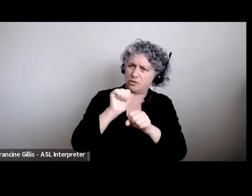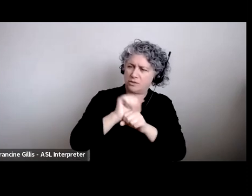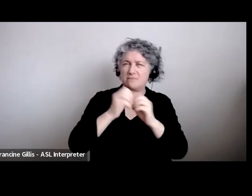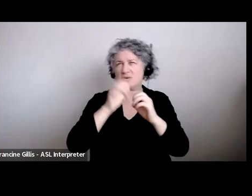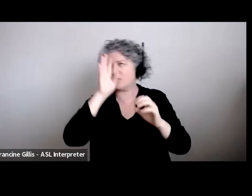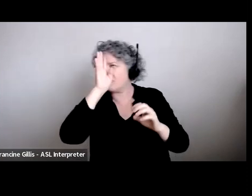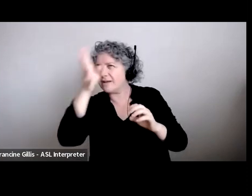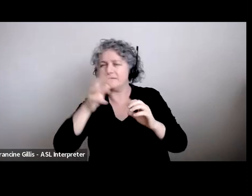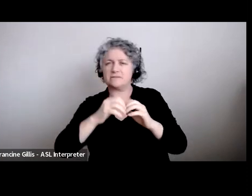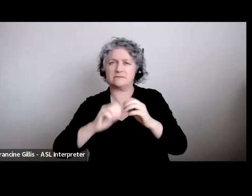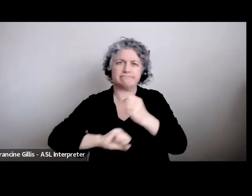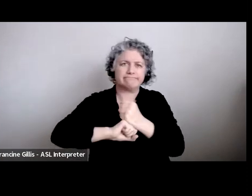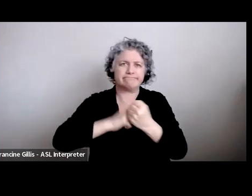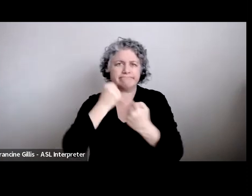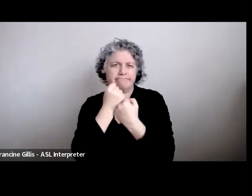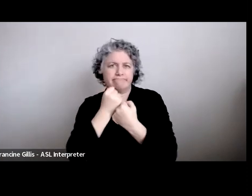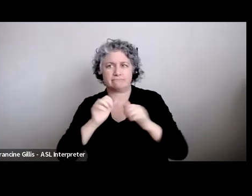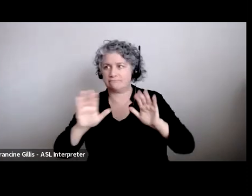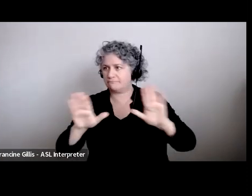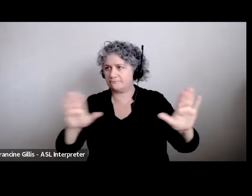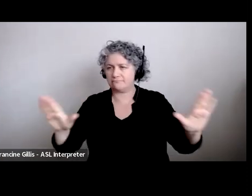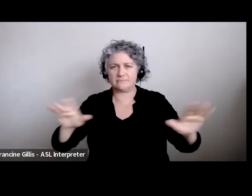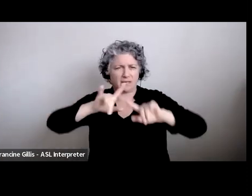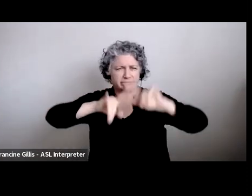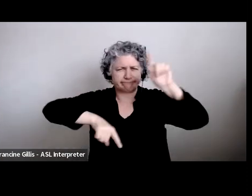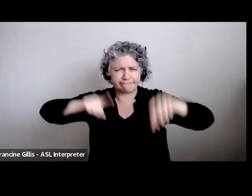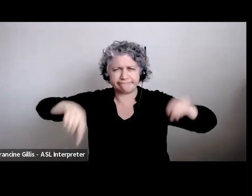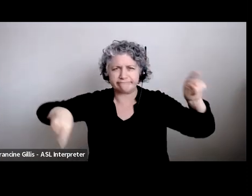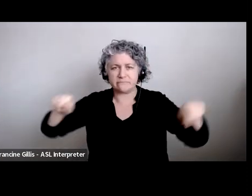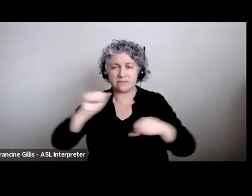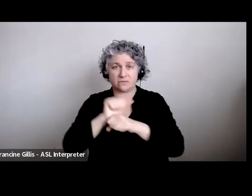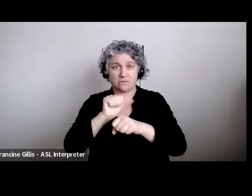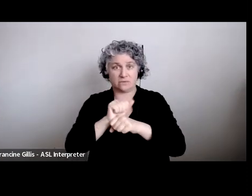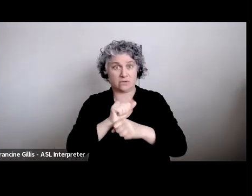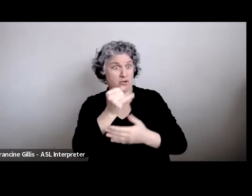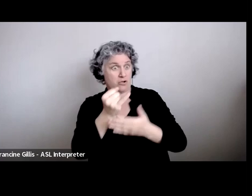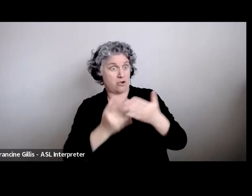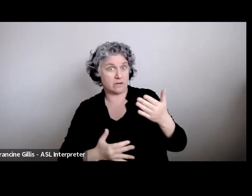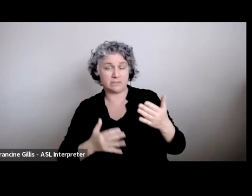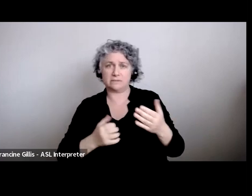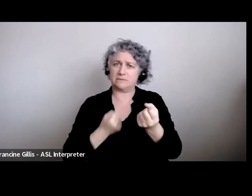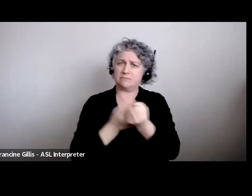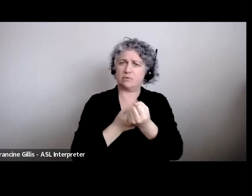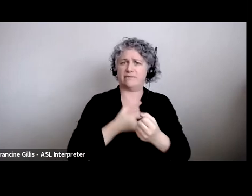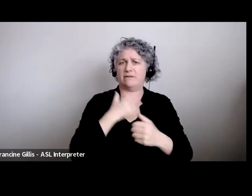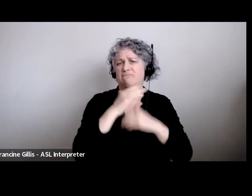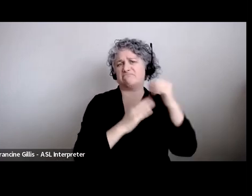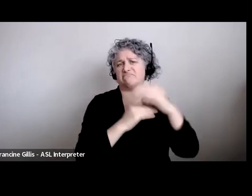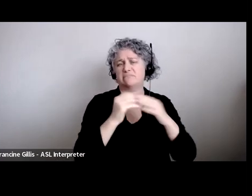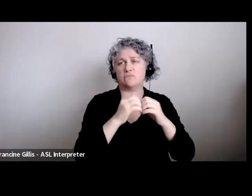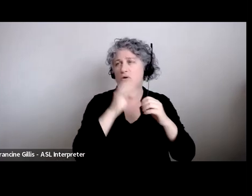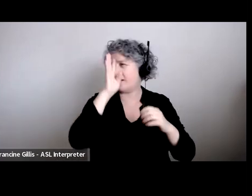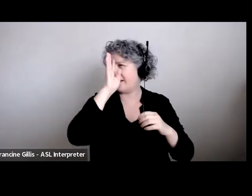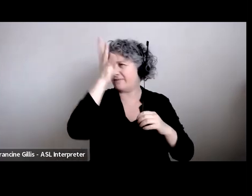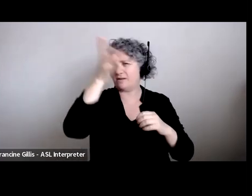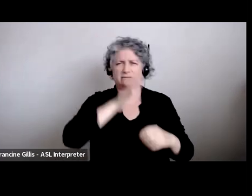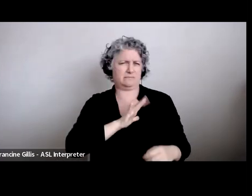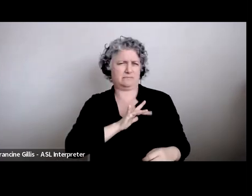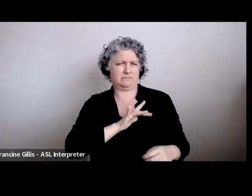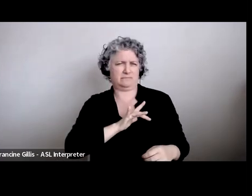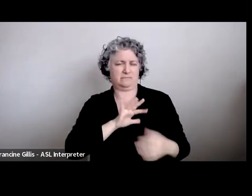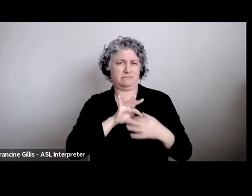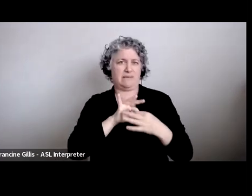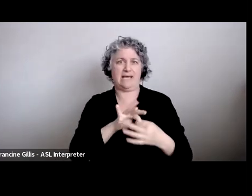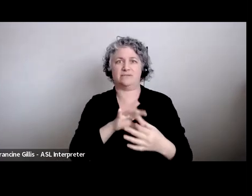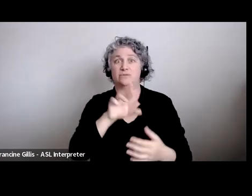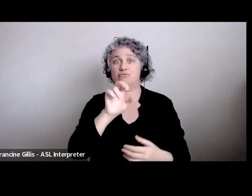to support the work that can support the artists better, and then therefore make more innovative work. It just kind of ties back to